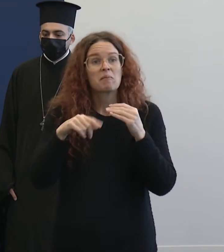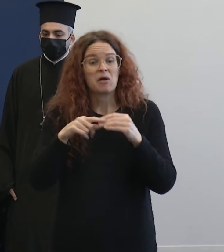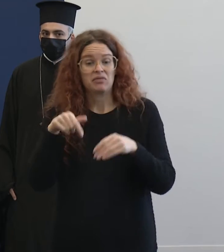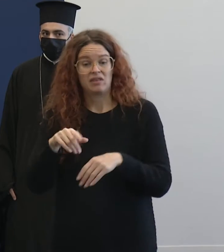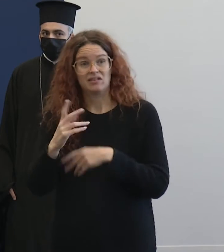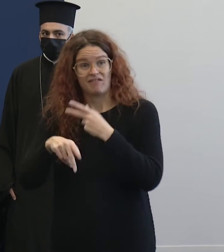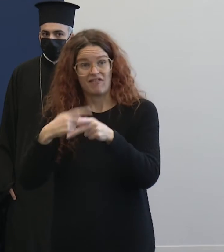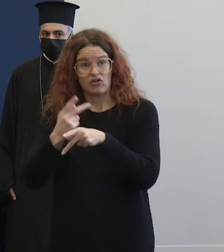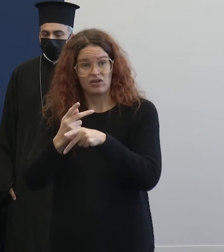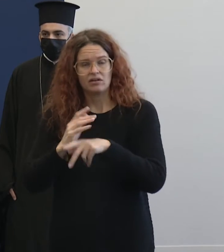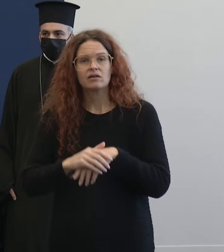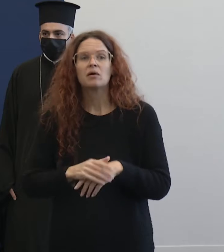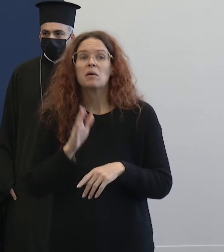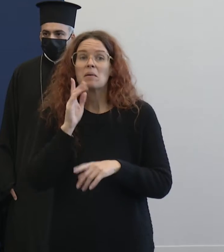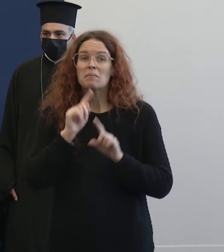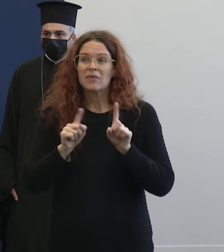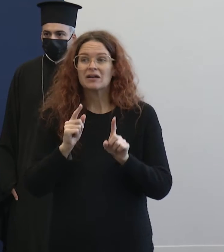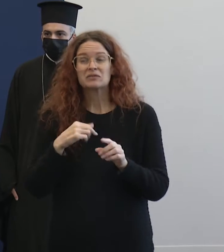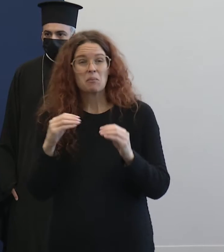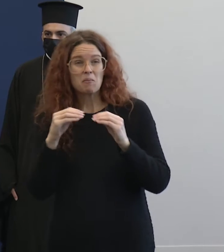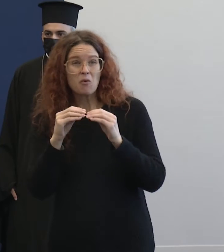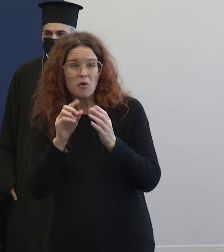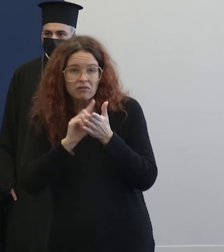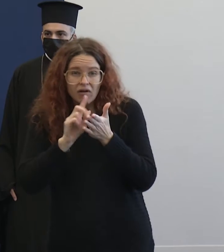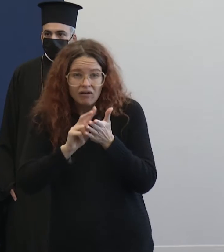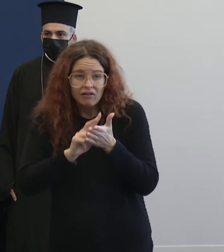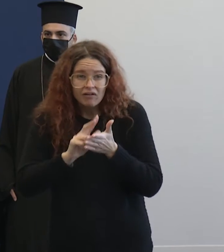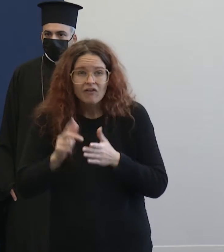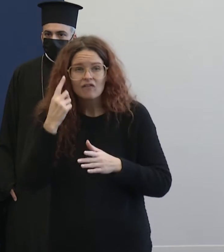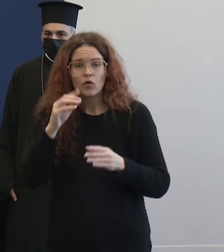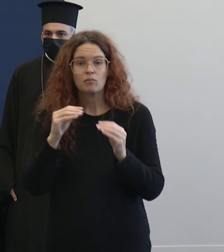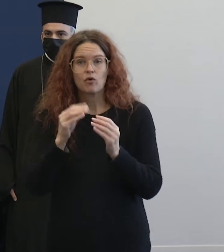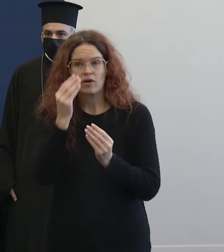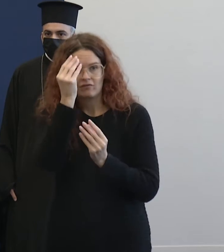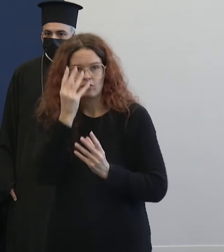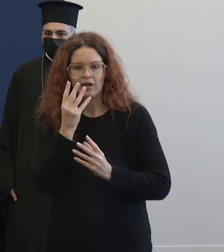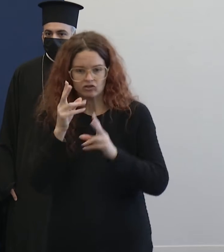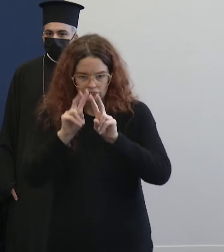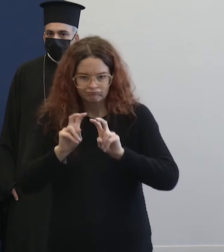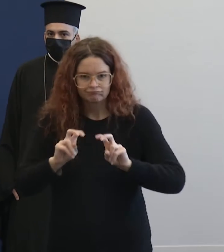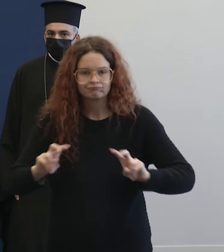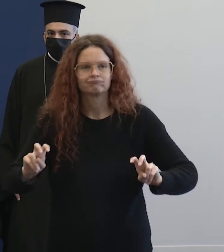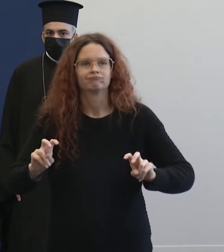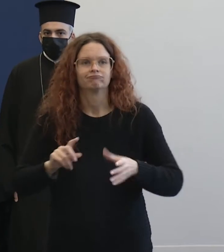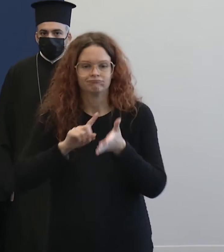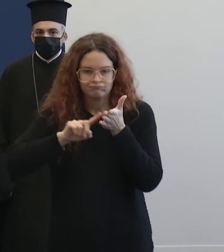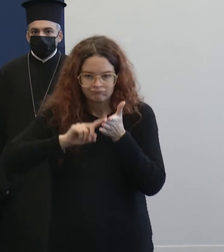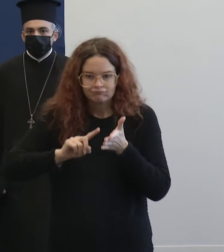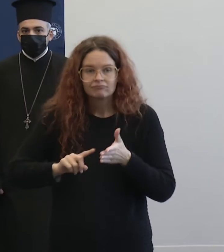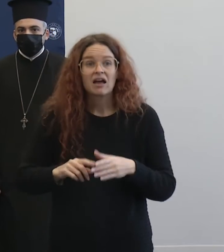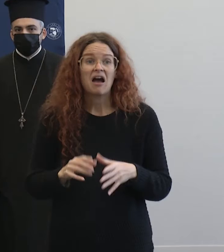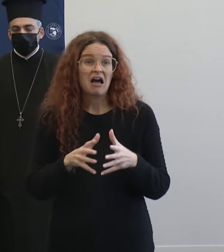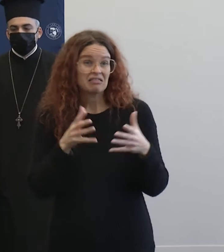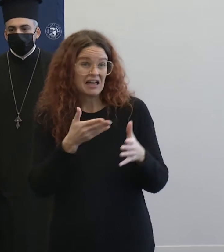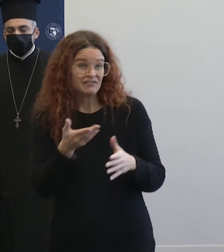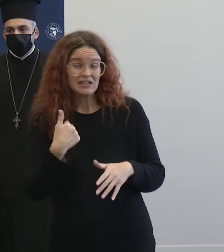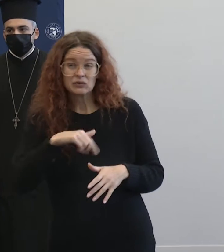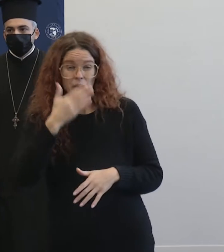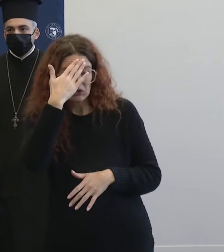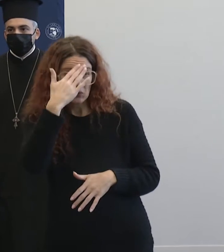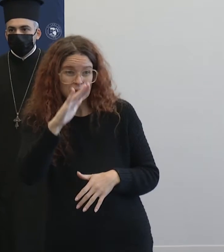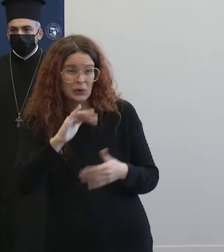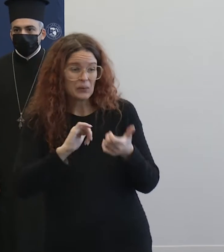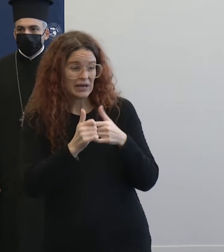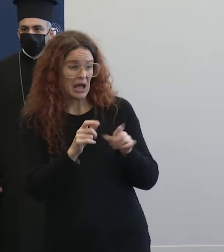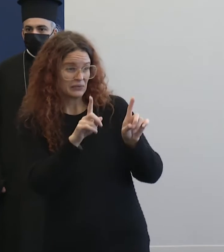variant. But it is going to take another few weeks to get more of this information. There are still many unknowns, and it takes some time to test how